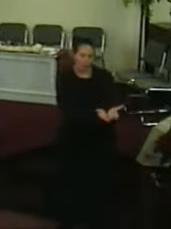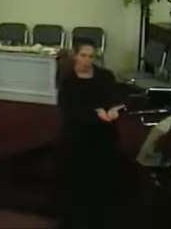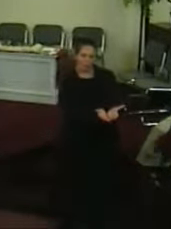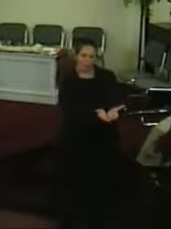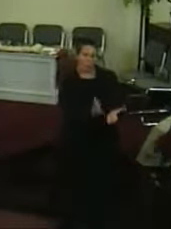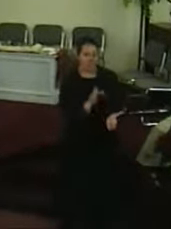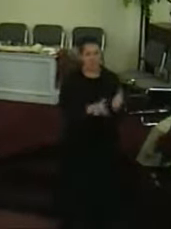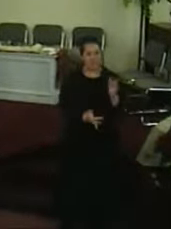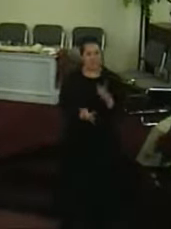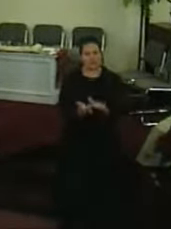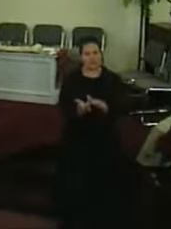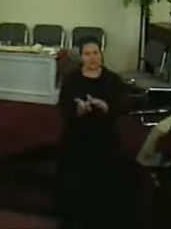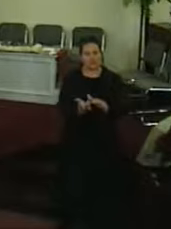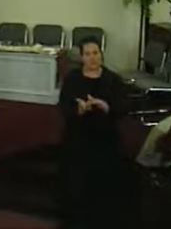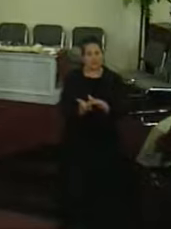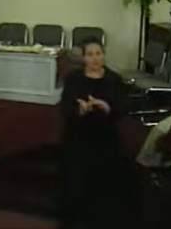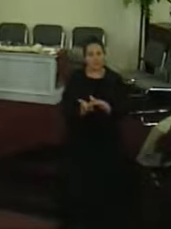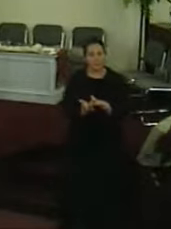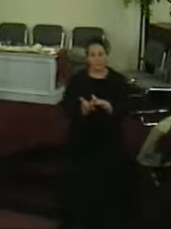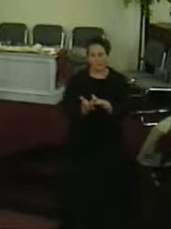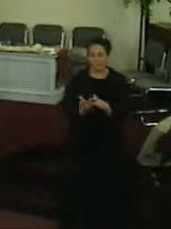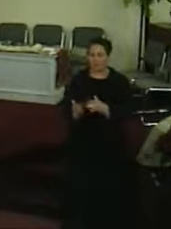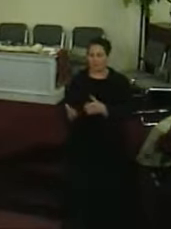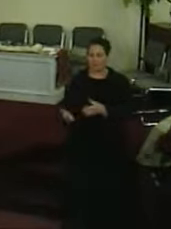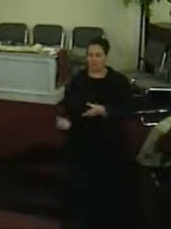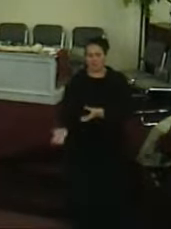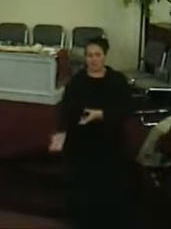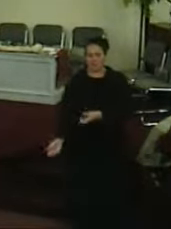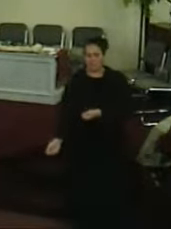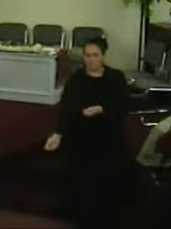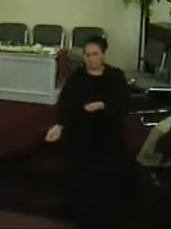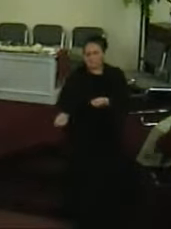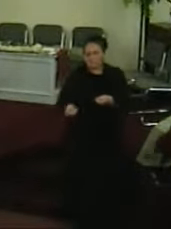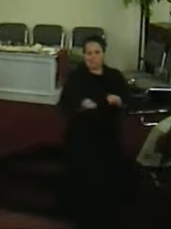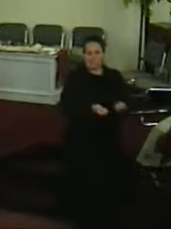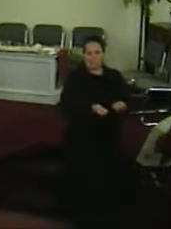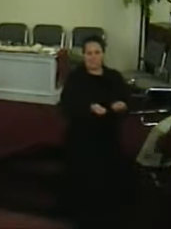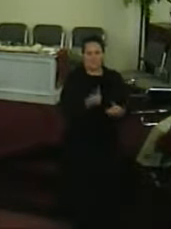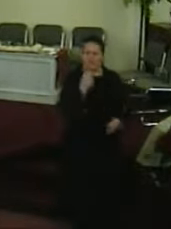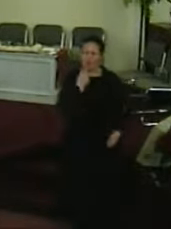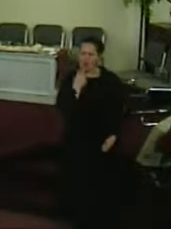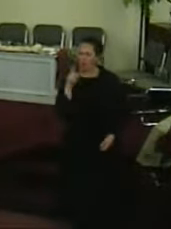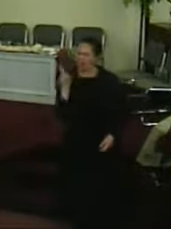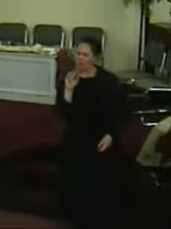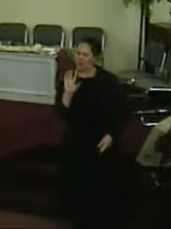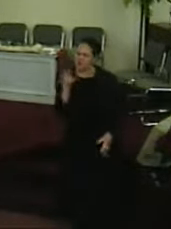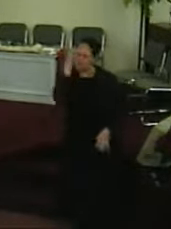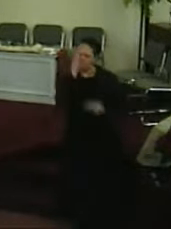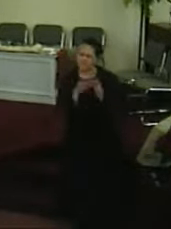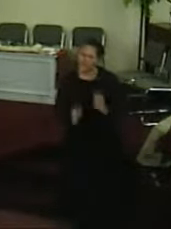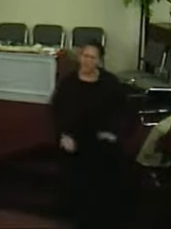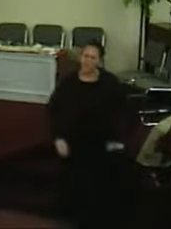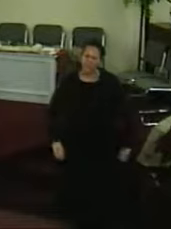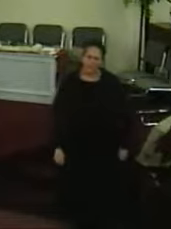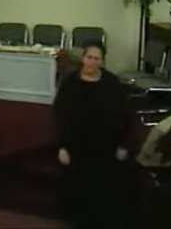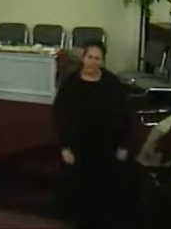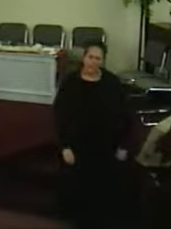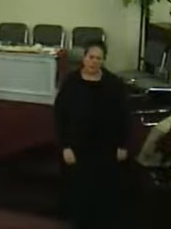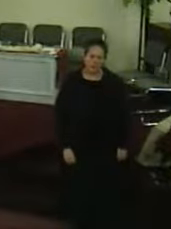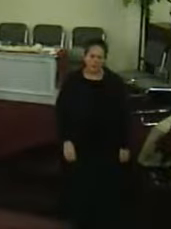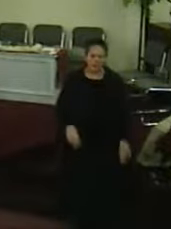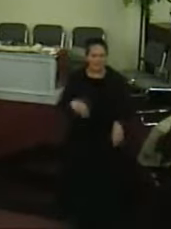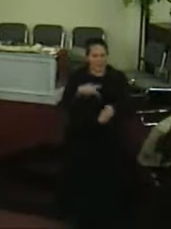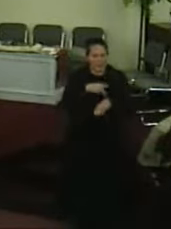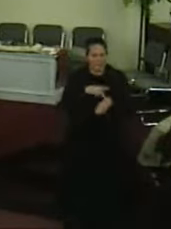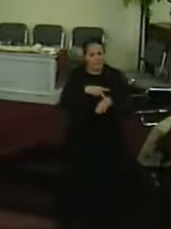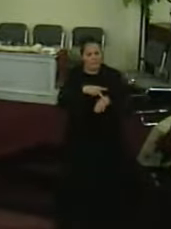Jesus upbraids Peter. "Where is your faith?" I'm thinking, Peter